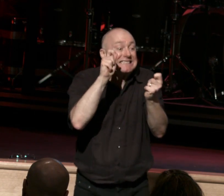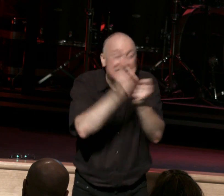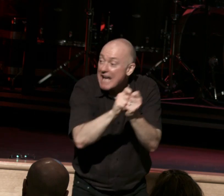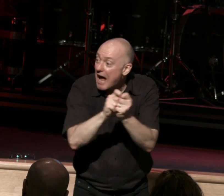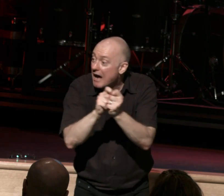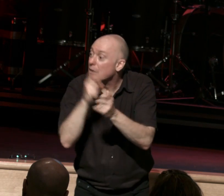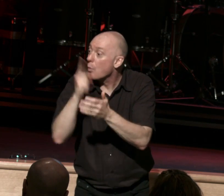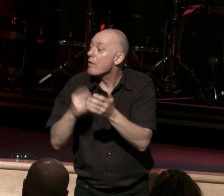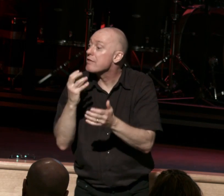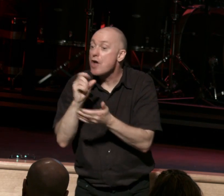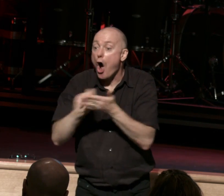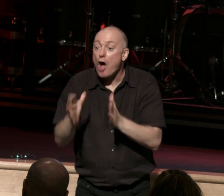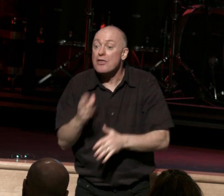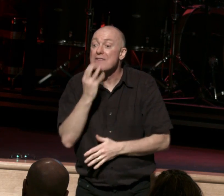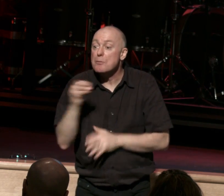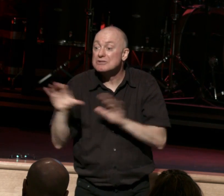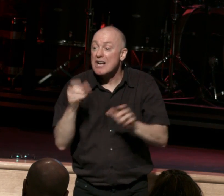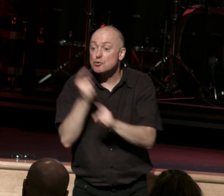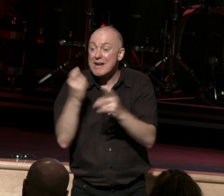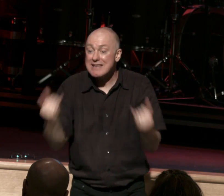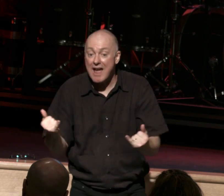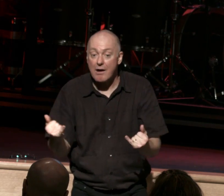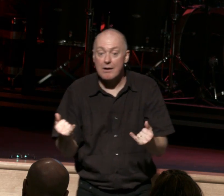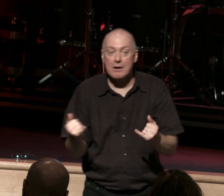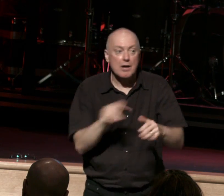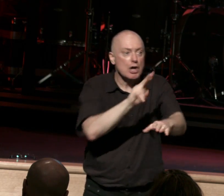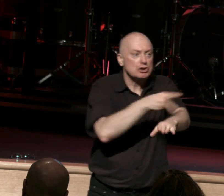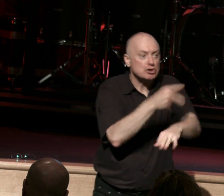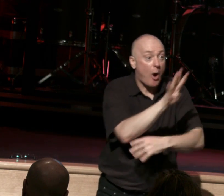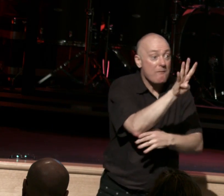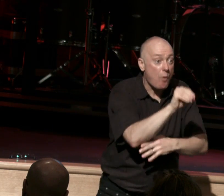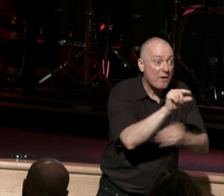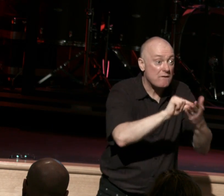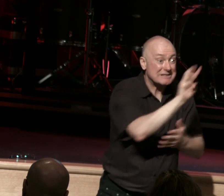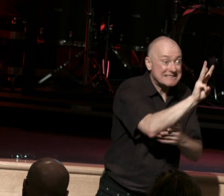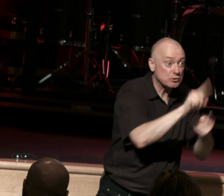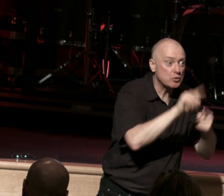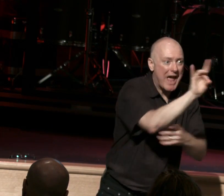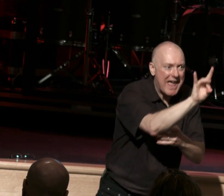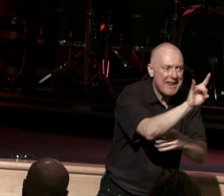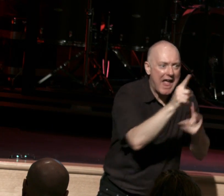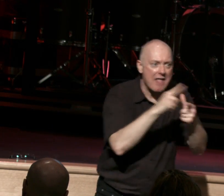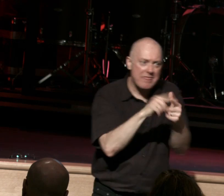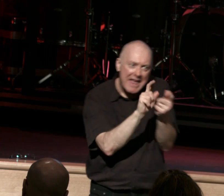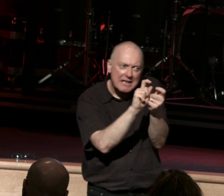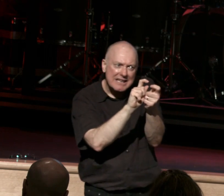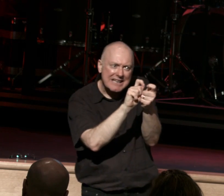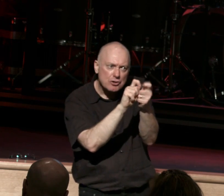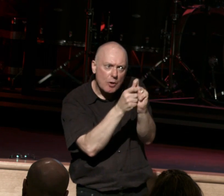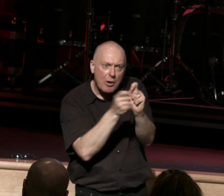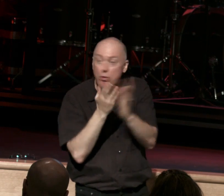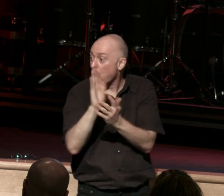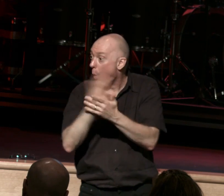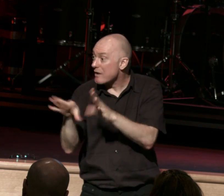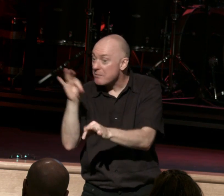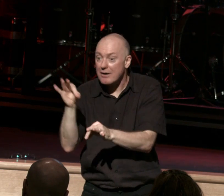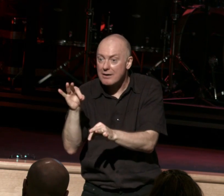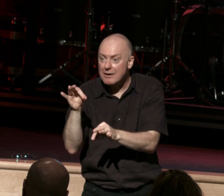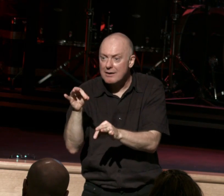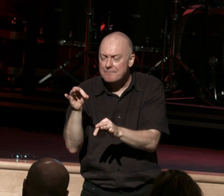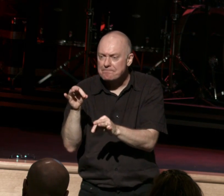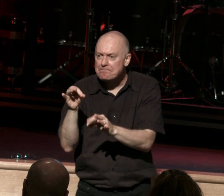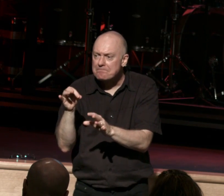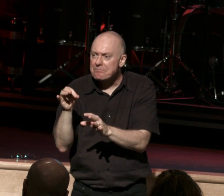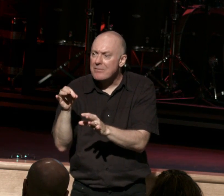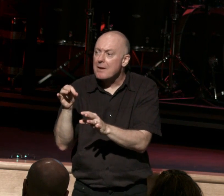And that's exactly, again, what the author of Hebrews is doing right now. He's taking Psalm 40, verses 6 to 8, and he's interpreting for us by the Holy Spirit, as only